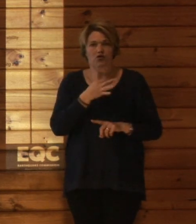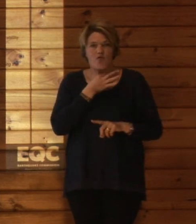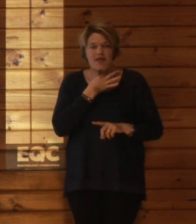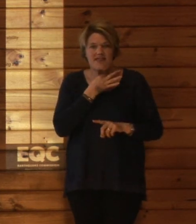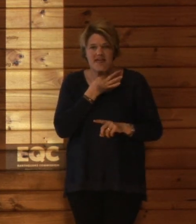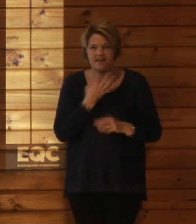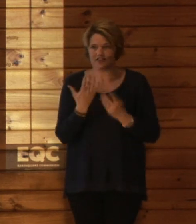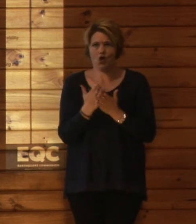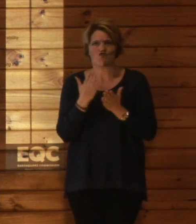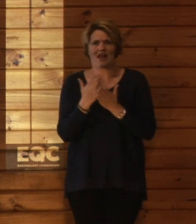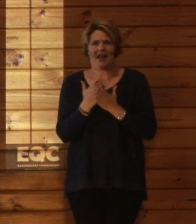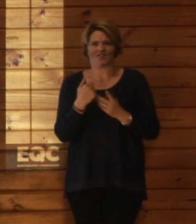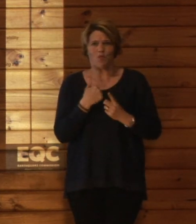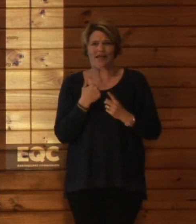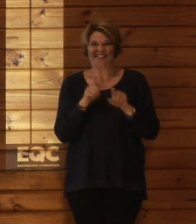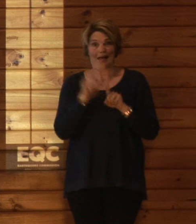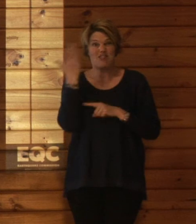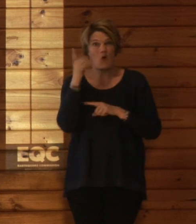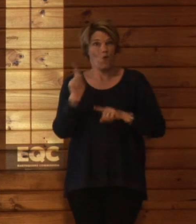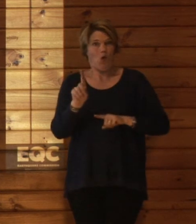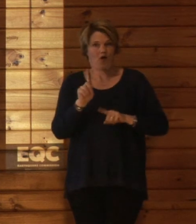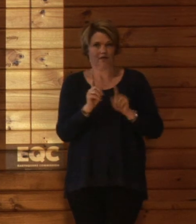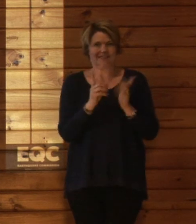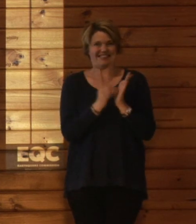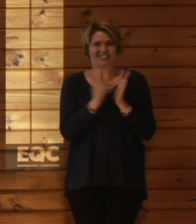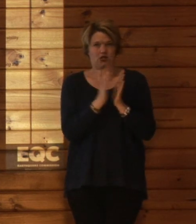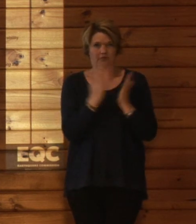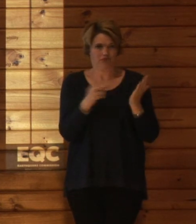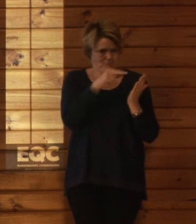what the thing is you're talking about. So I looked up Wikipedia, which is what you do these days.